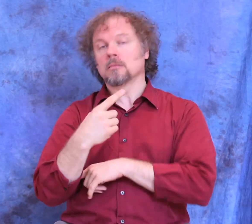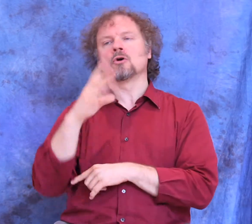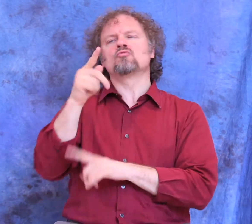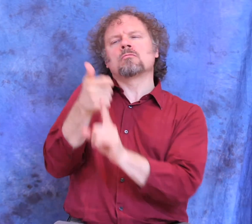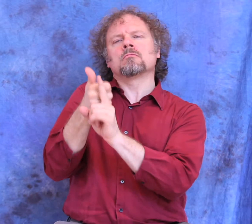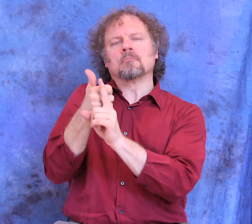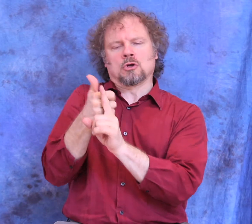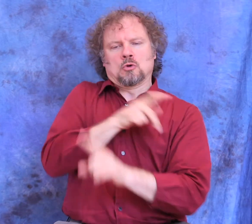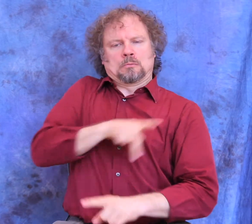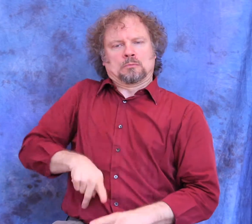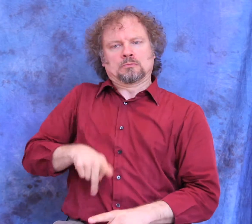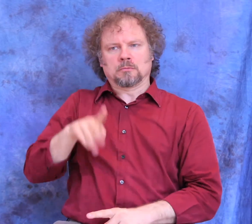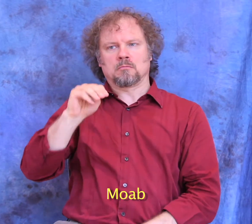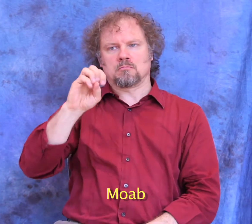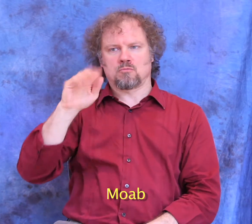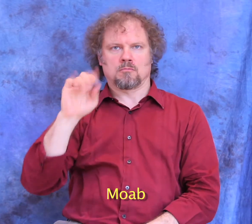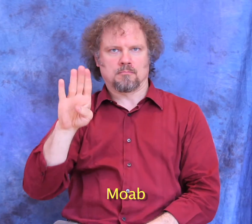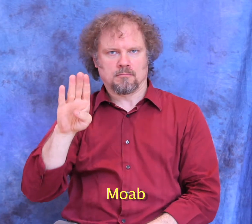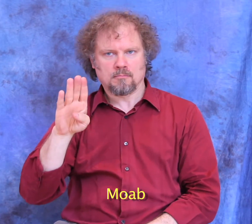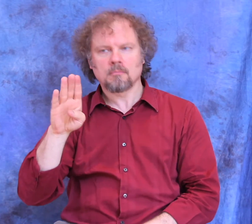of Moab, Moab, who left her homeland